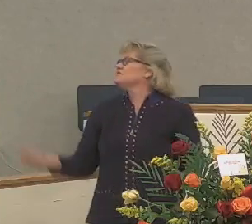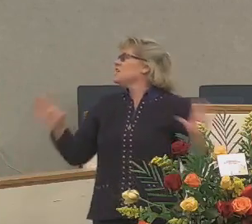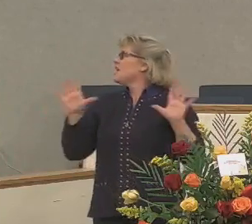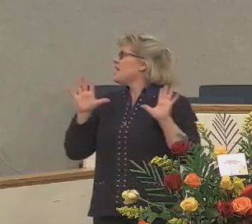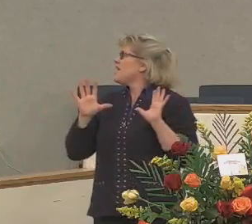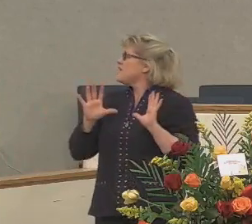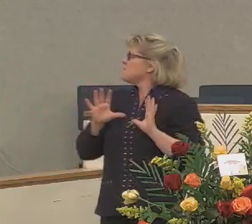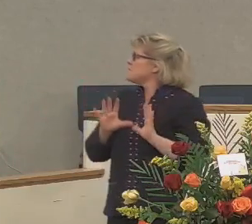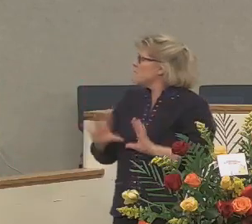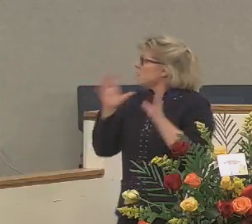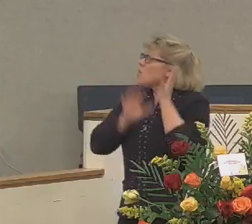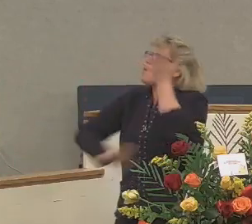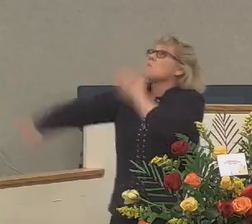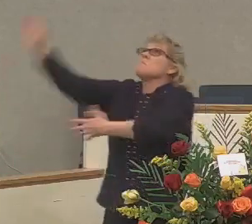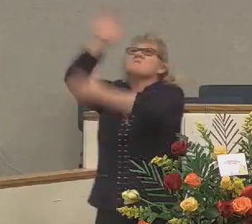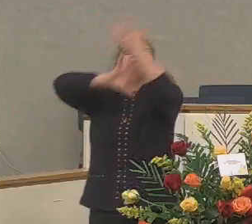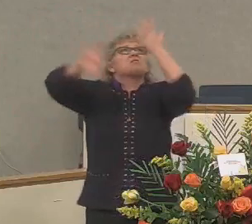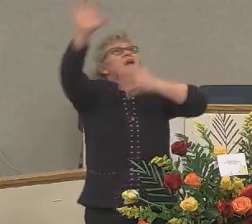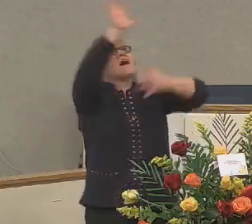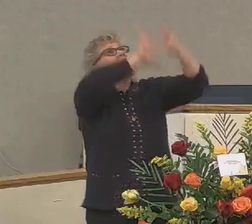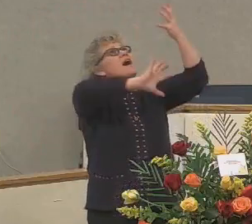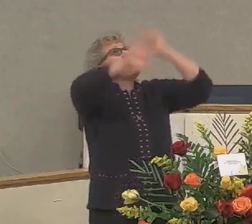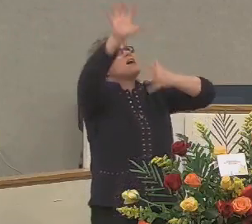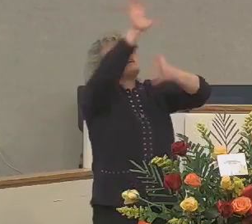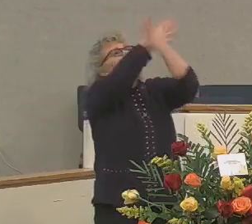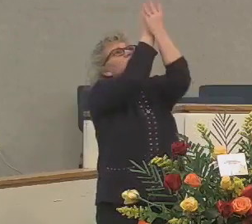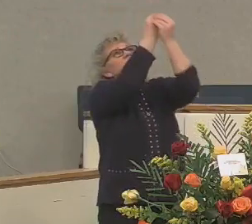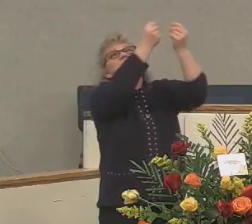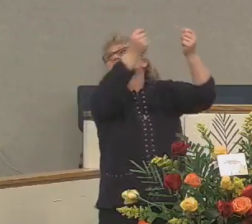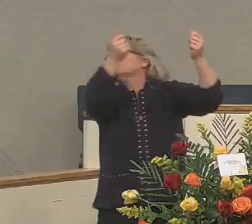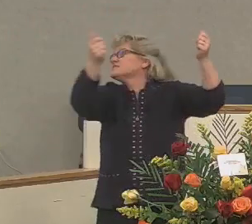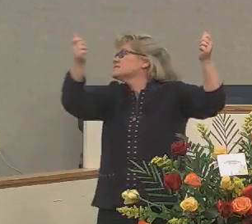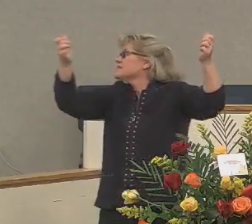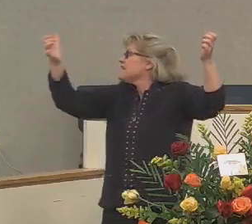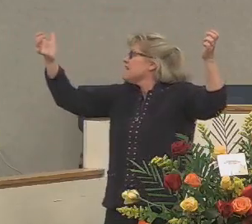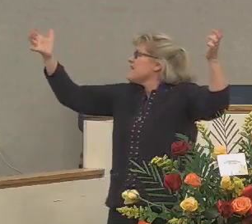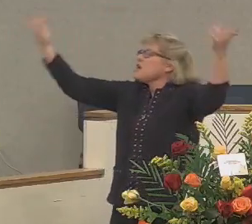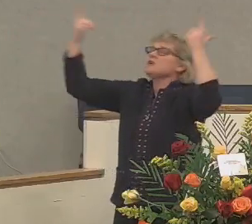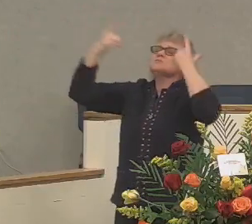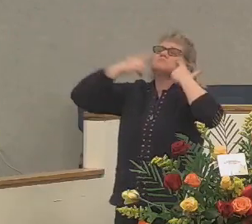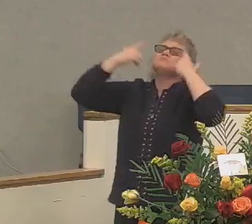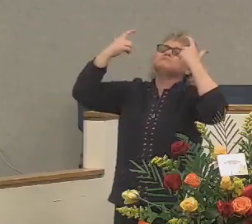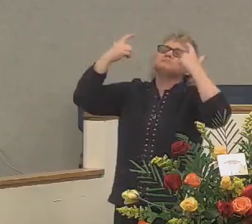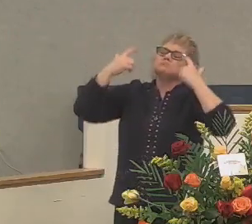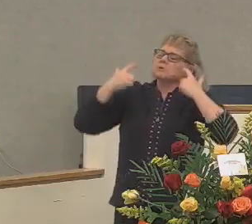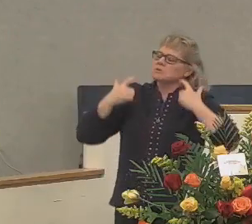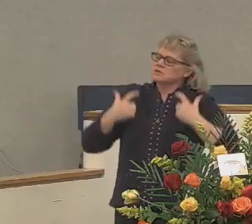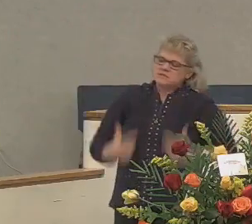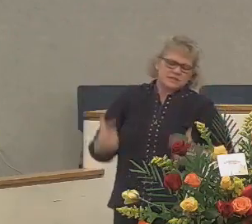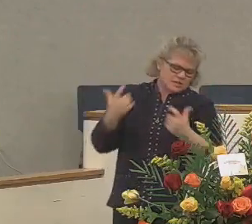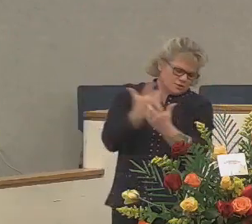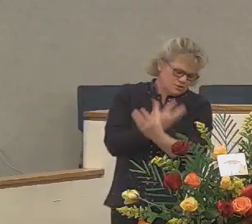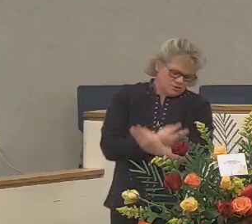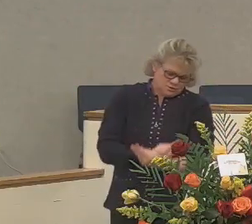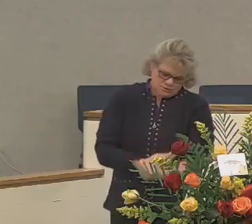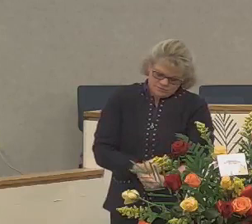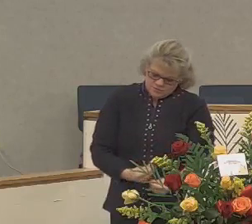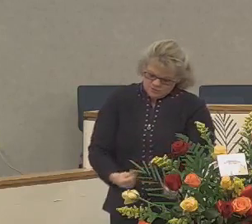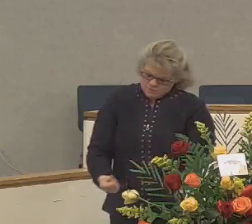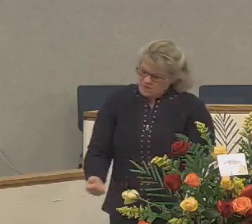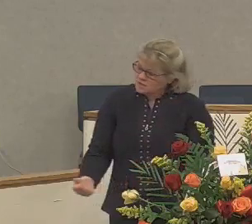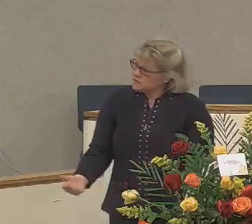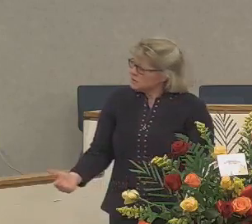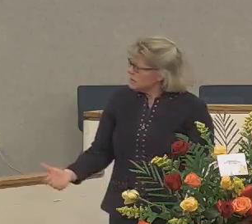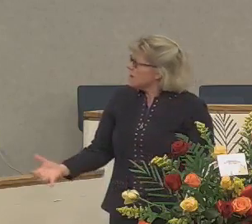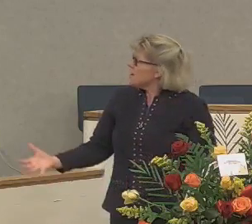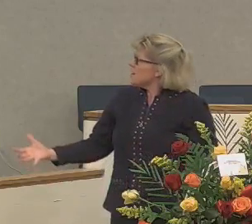heartache shall come, no more clouds in the sky, no more tears to